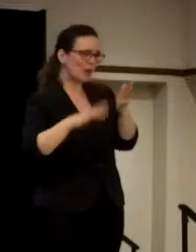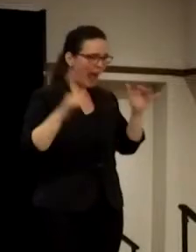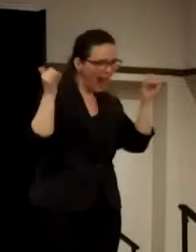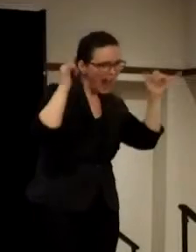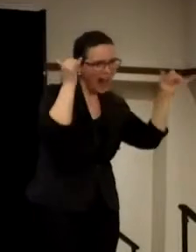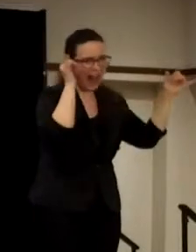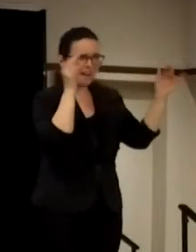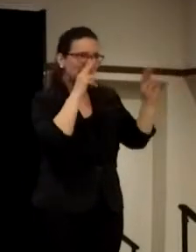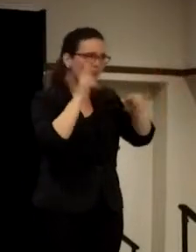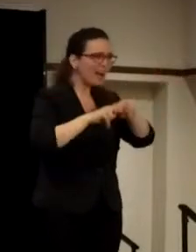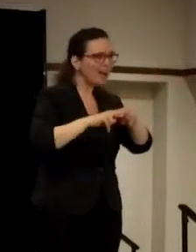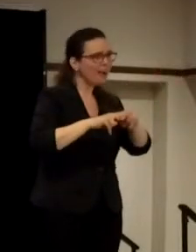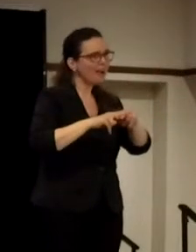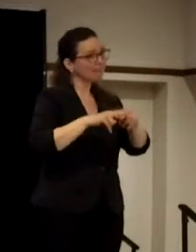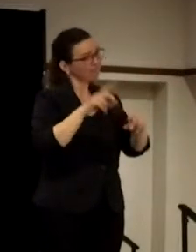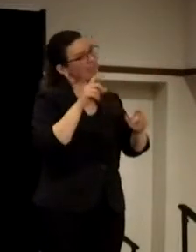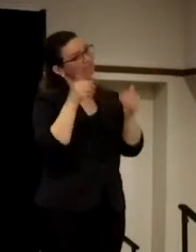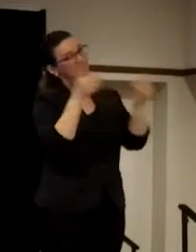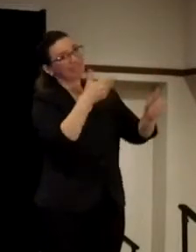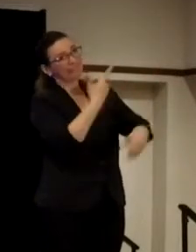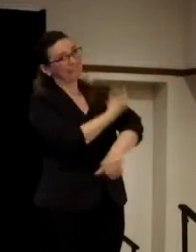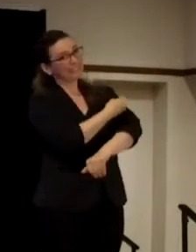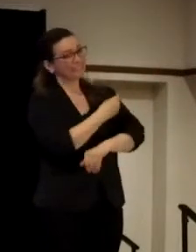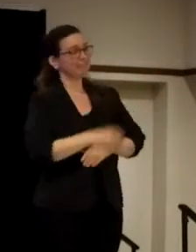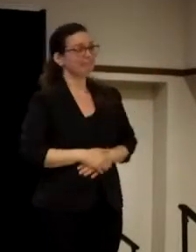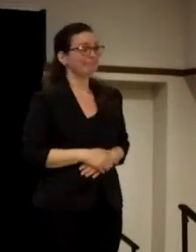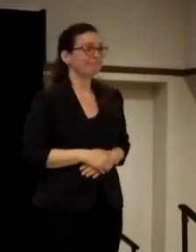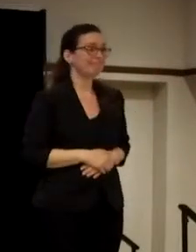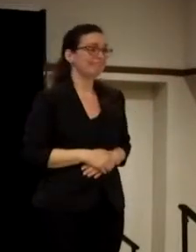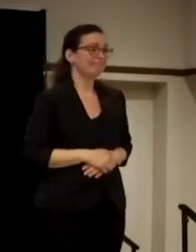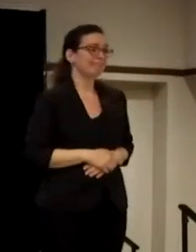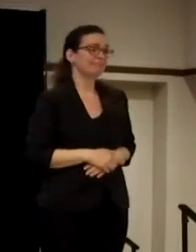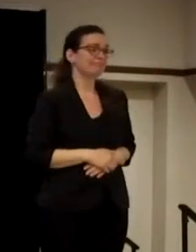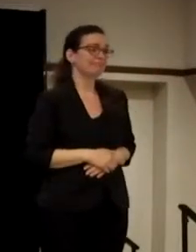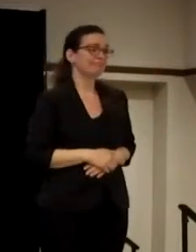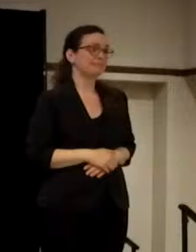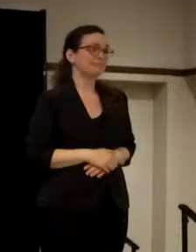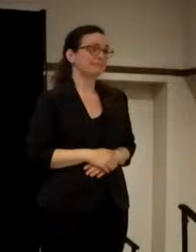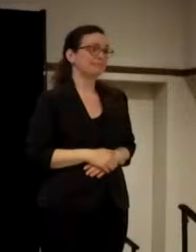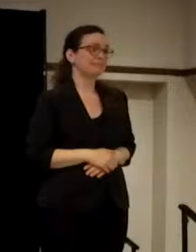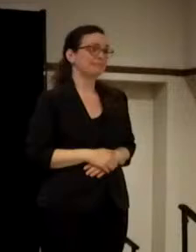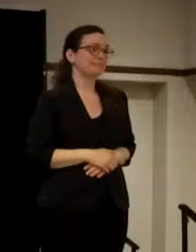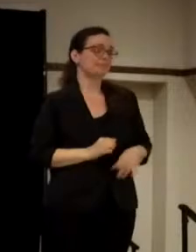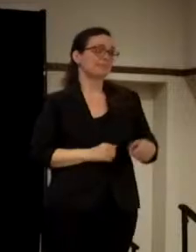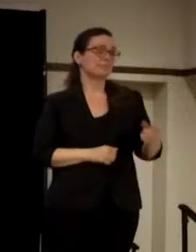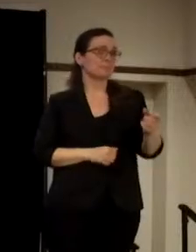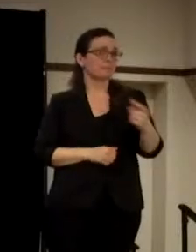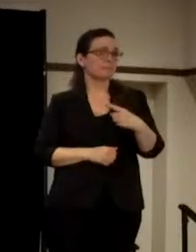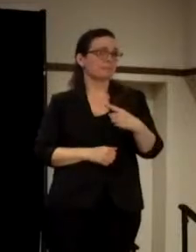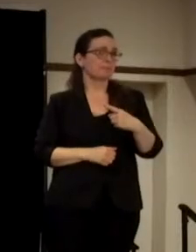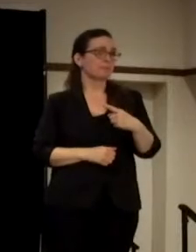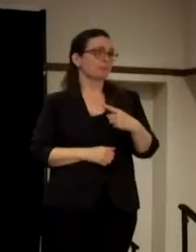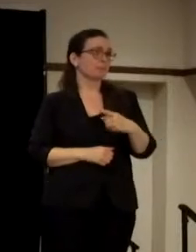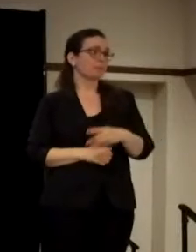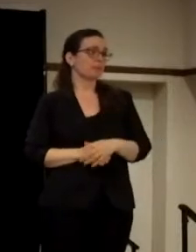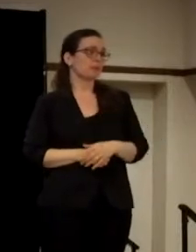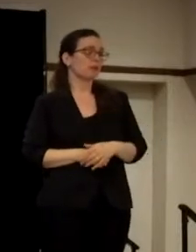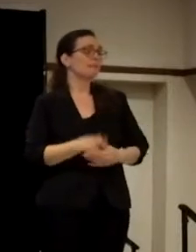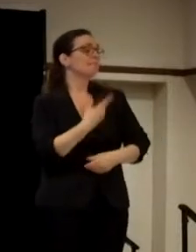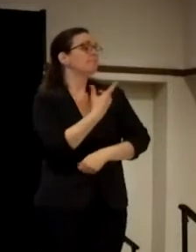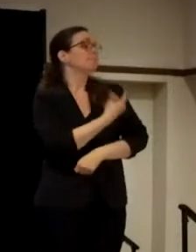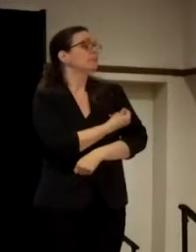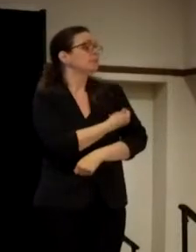to developments on a vaccination partnership front? We know that SU is